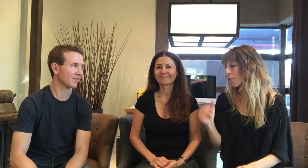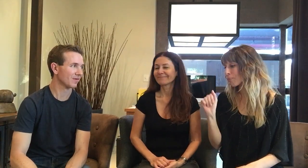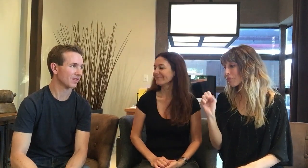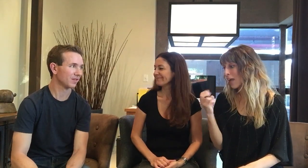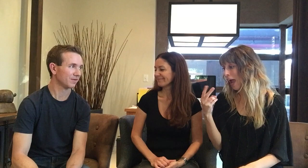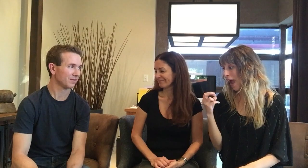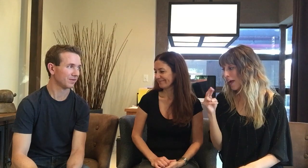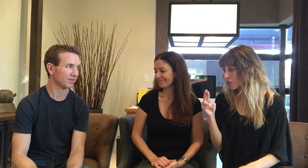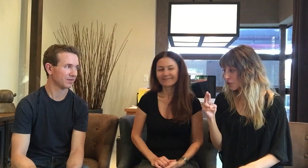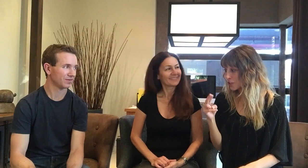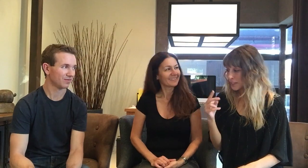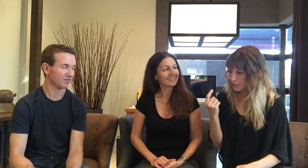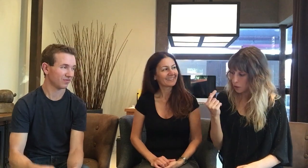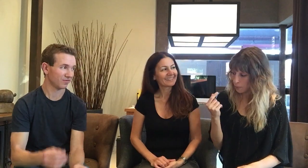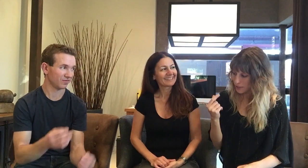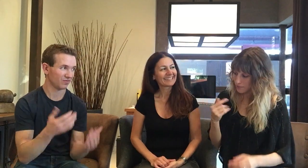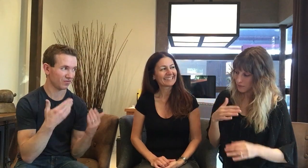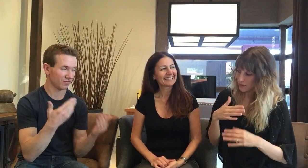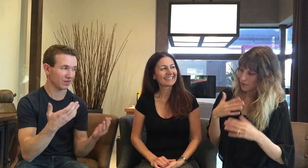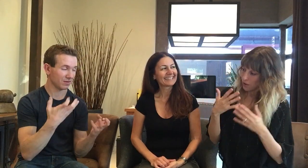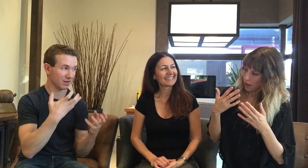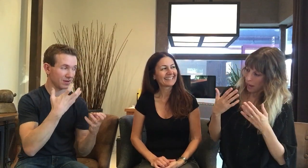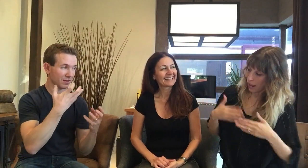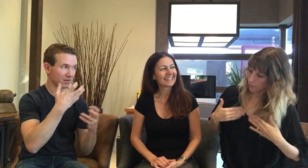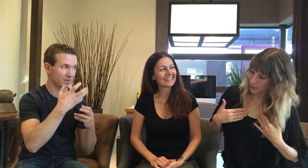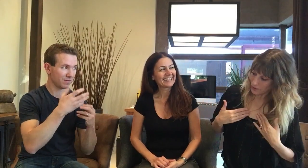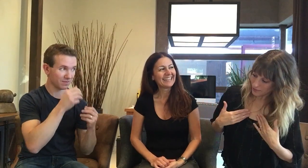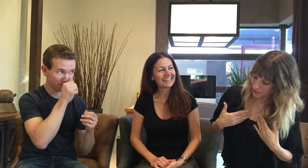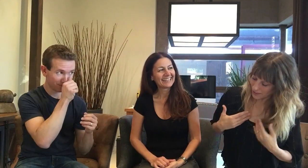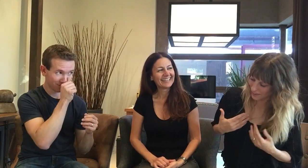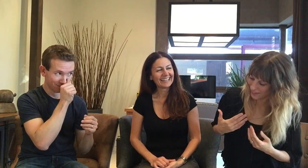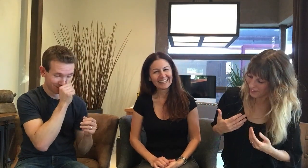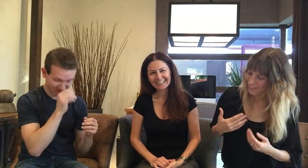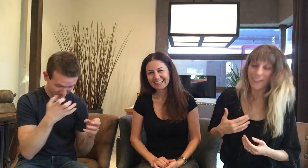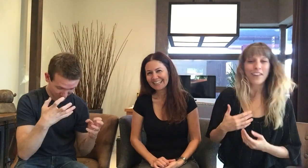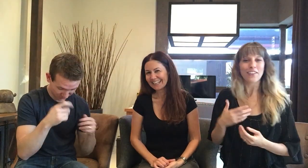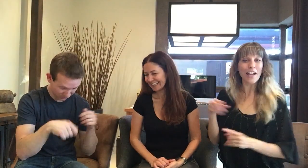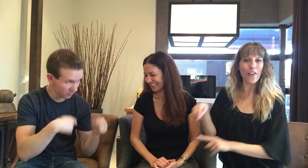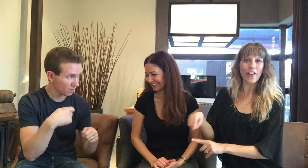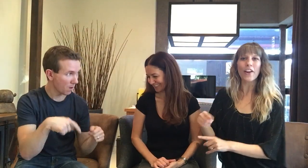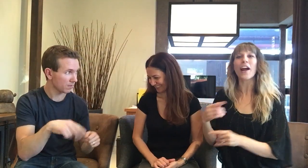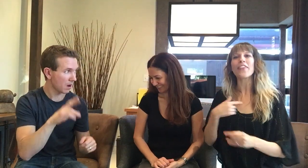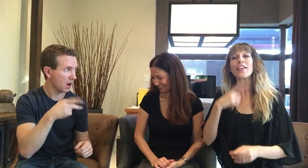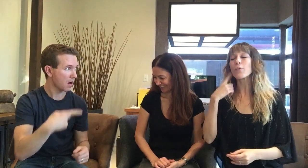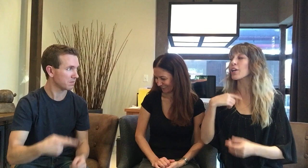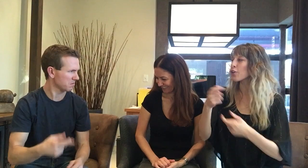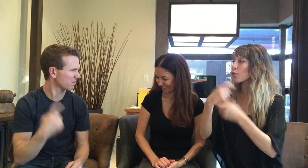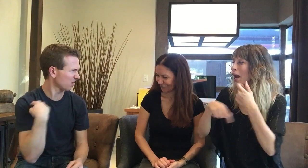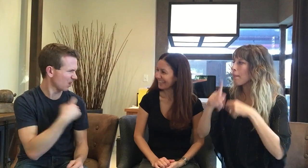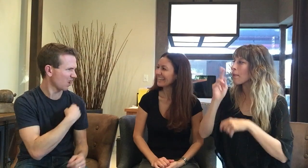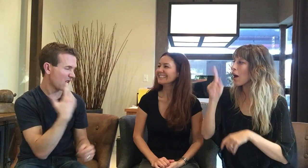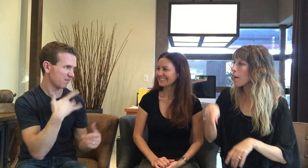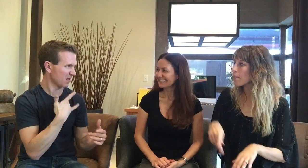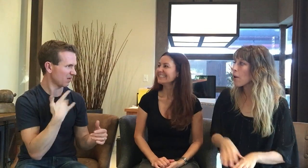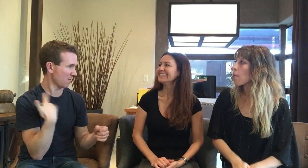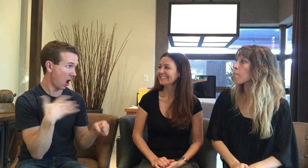Well, Asher is a little bit happy down there. I think we're going to wrap up.